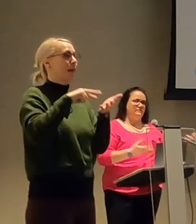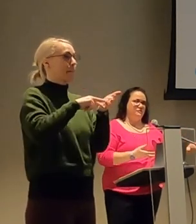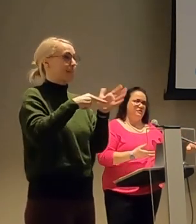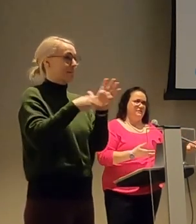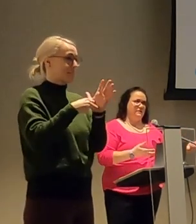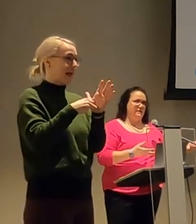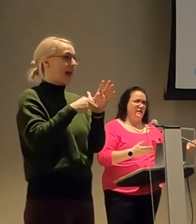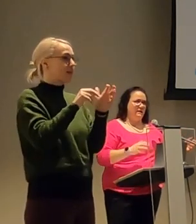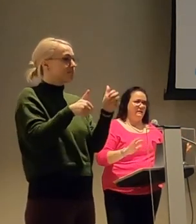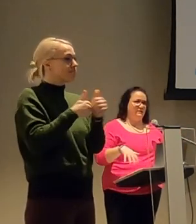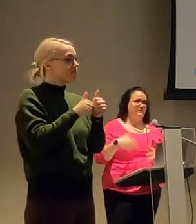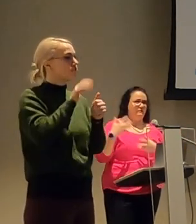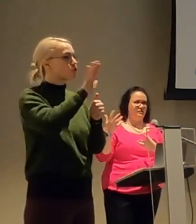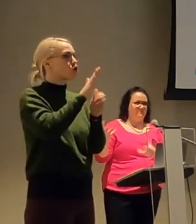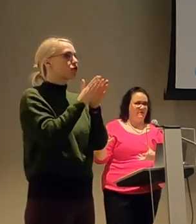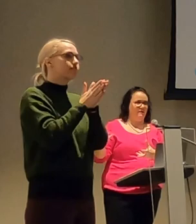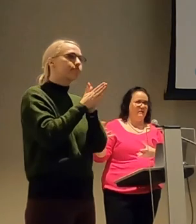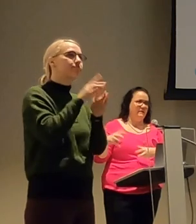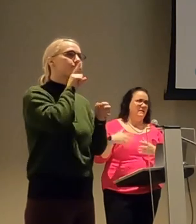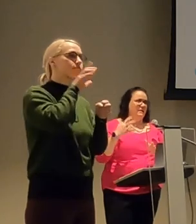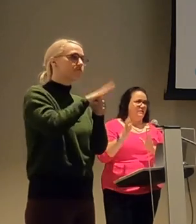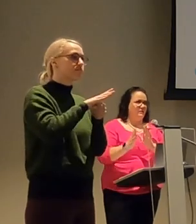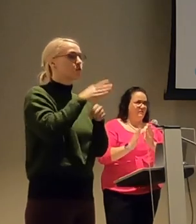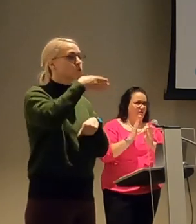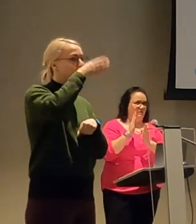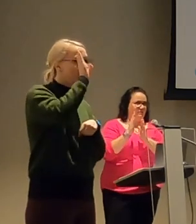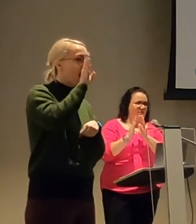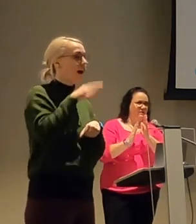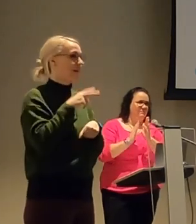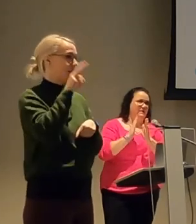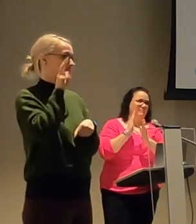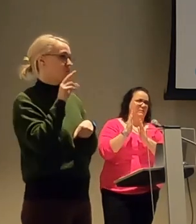in her devotion to God and the Virgin Mary,